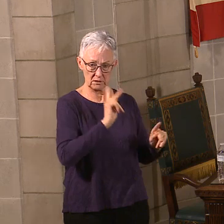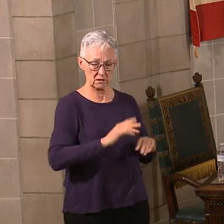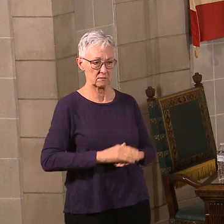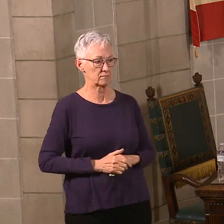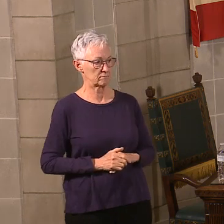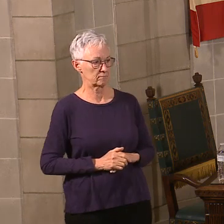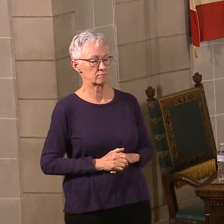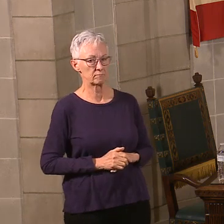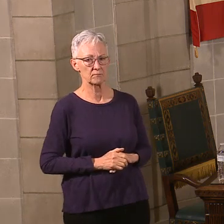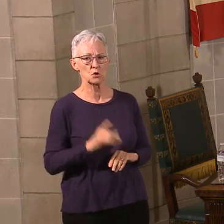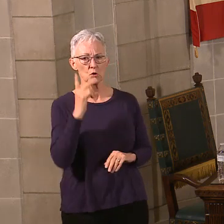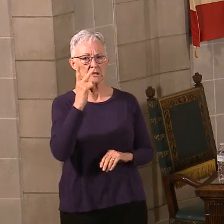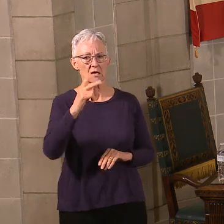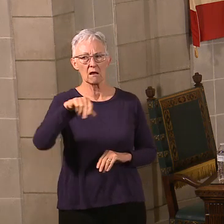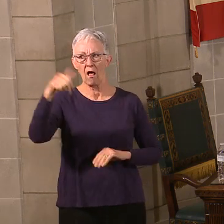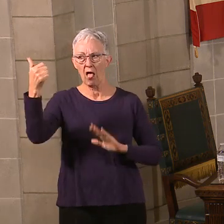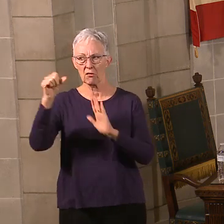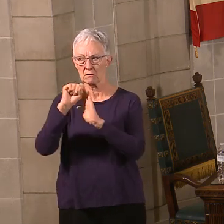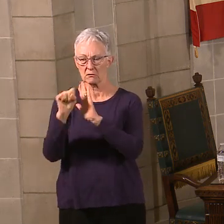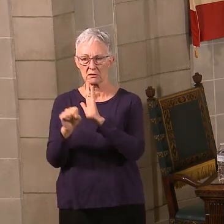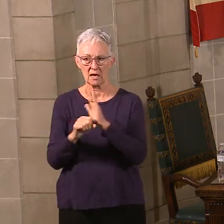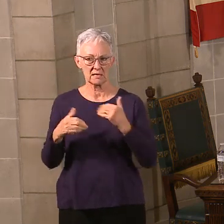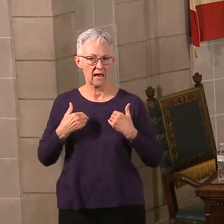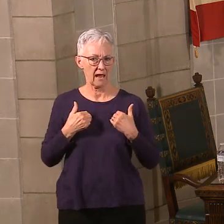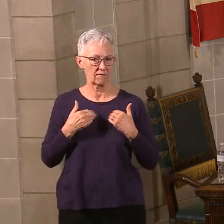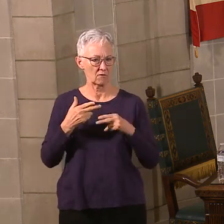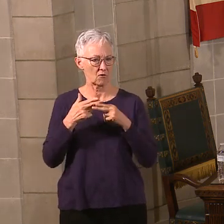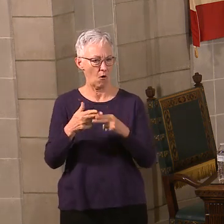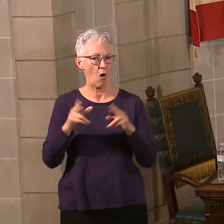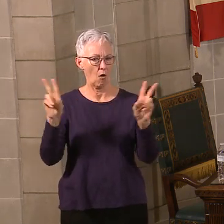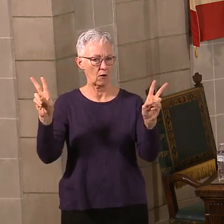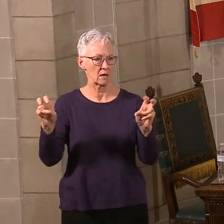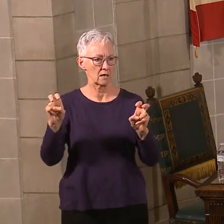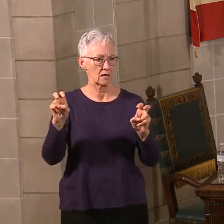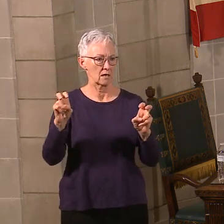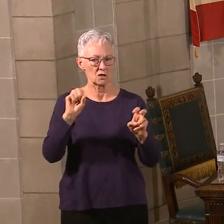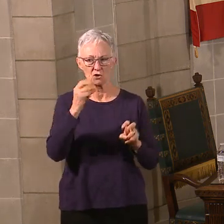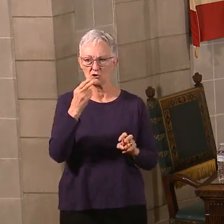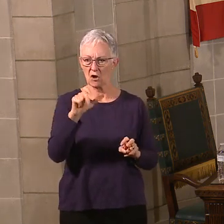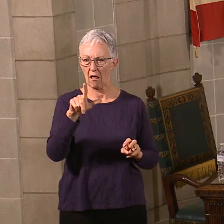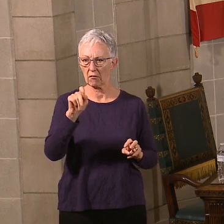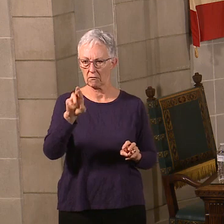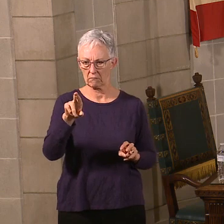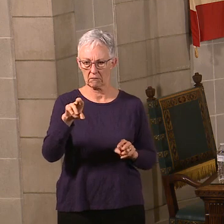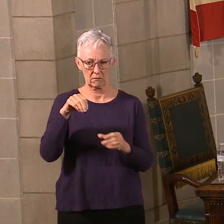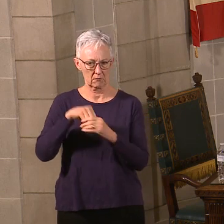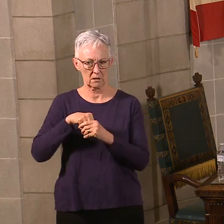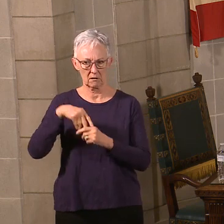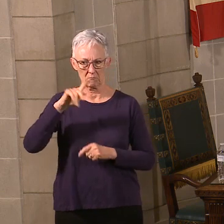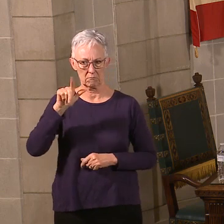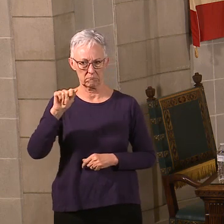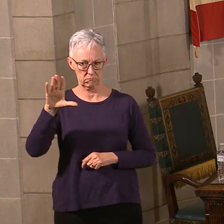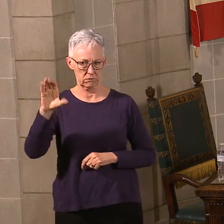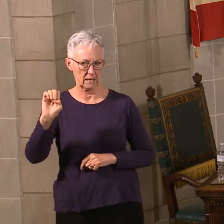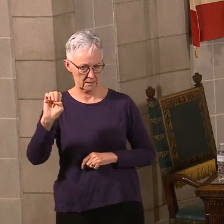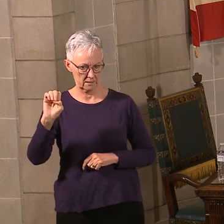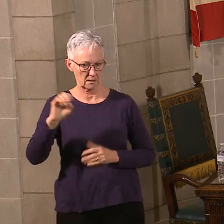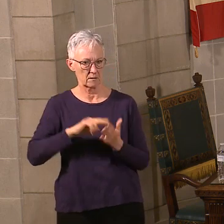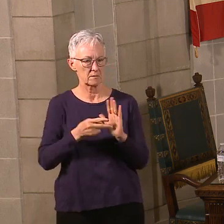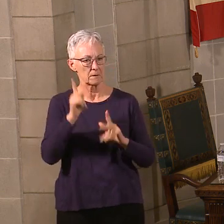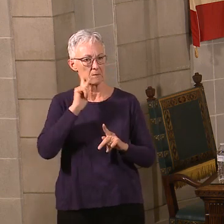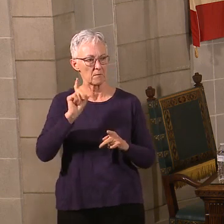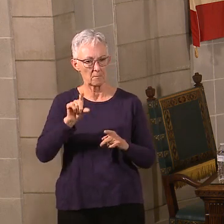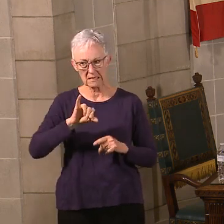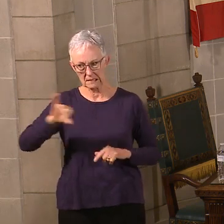shelter-in-place orders you may see in other states, they're very, very similar. In fact, in some cases, Nebraska is more restrictive, as I talked about last week in the case of